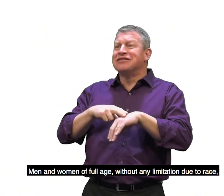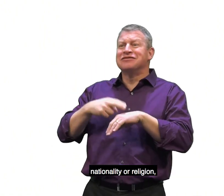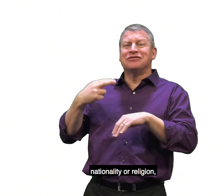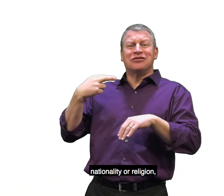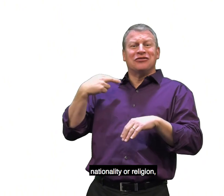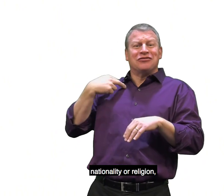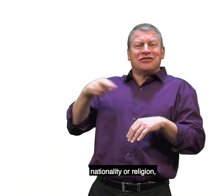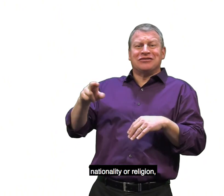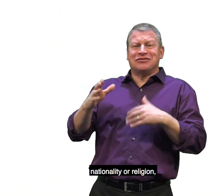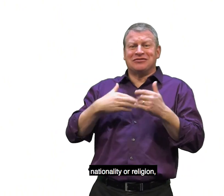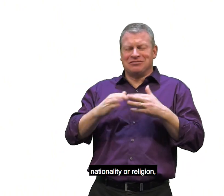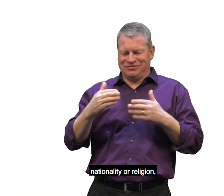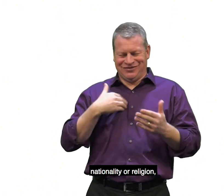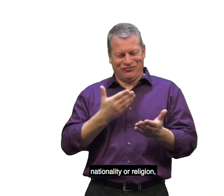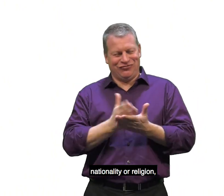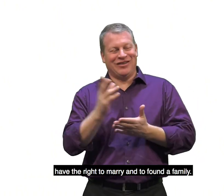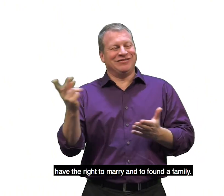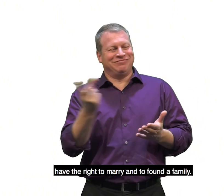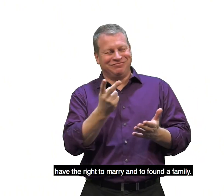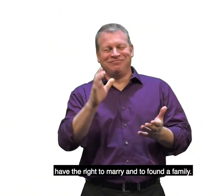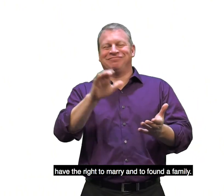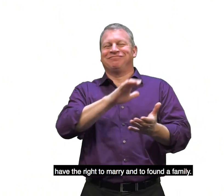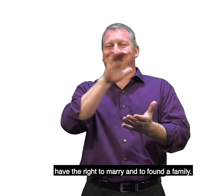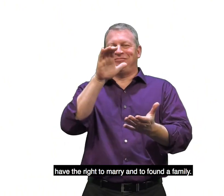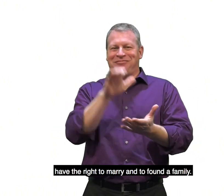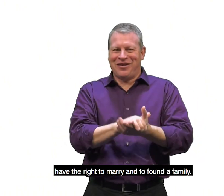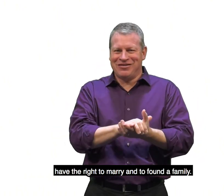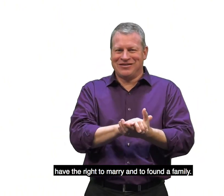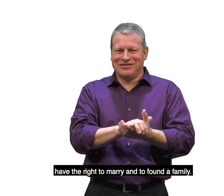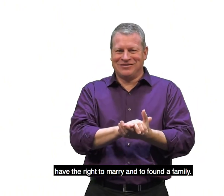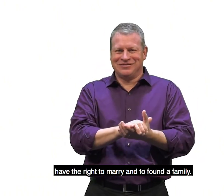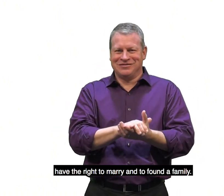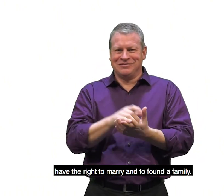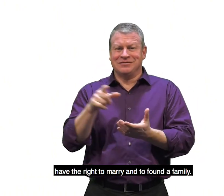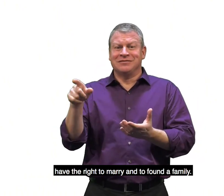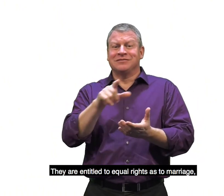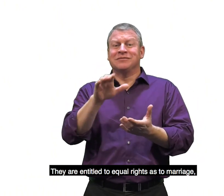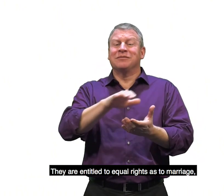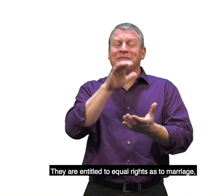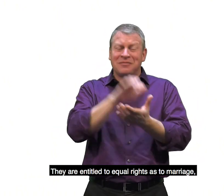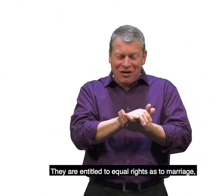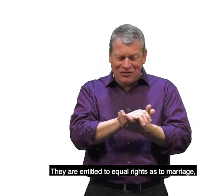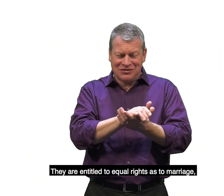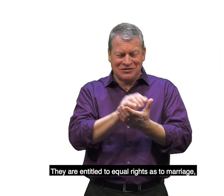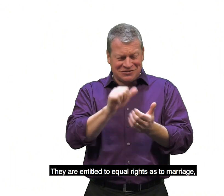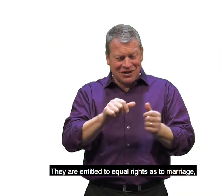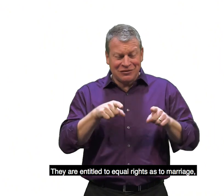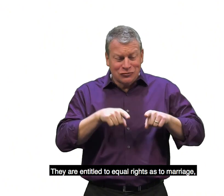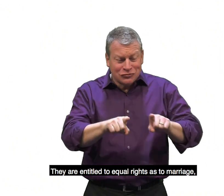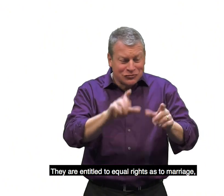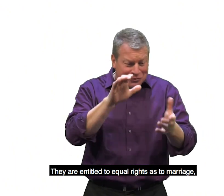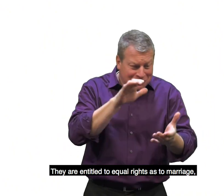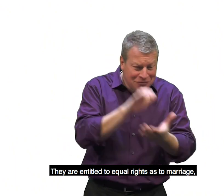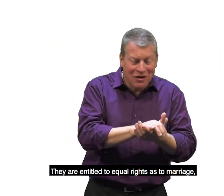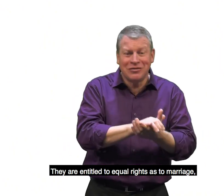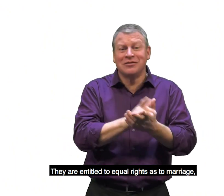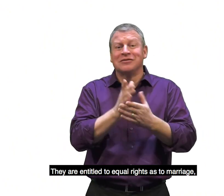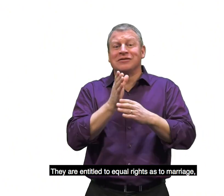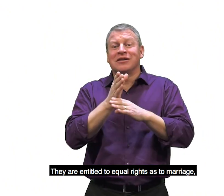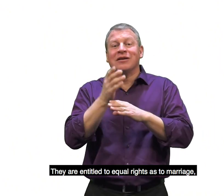race, nationality, or religion have the right to marry and to found a family. They are entitled to equal rights as